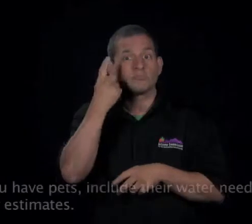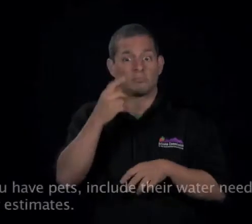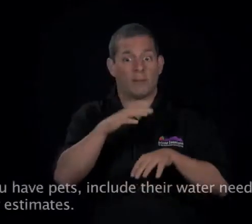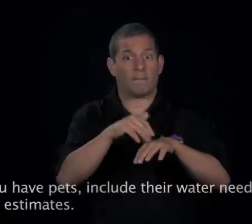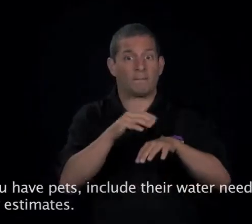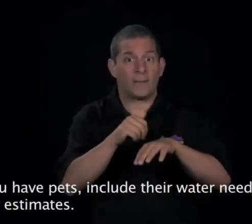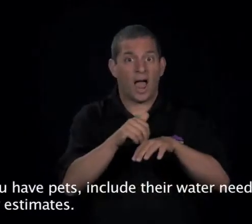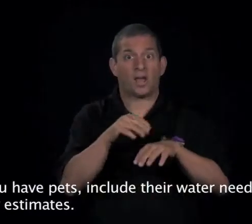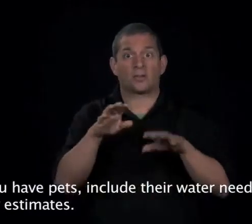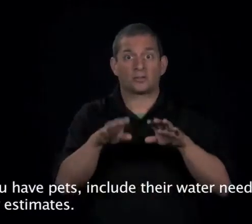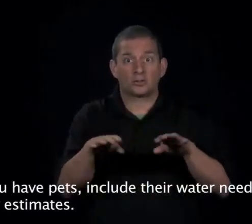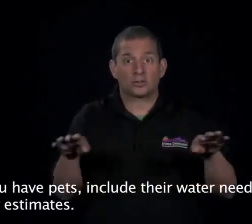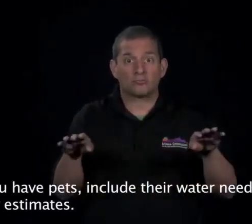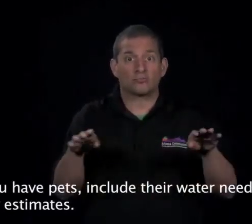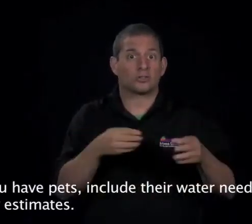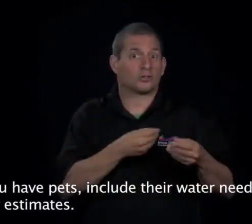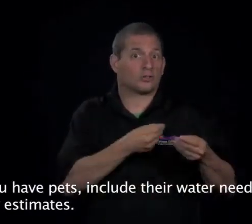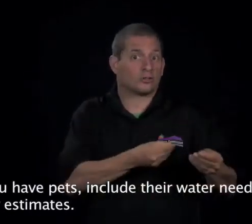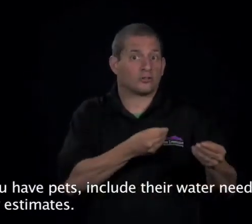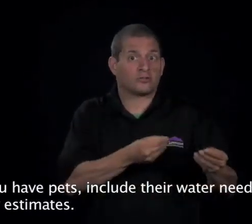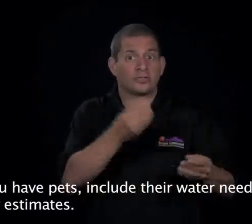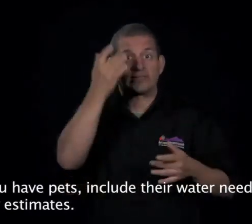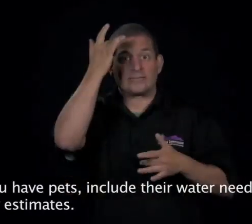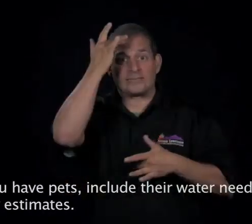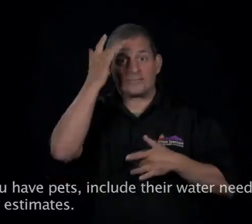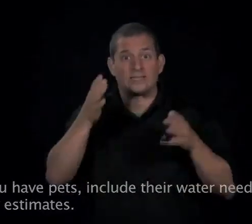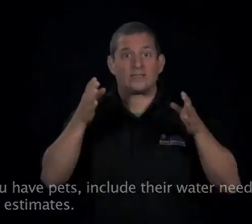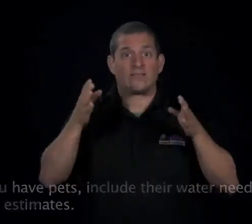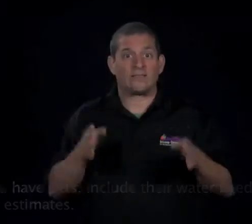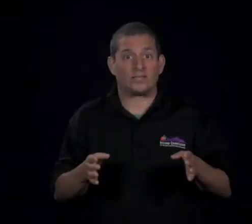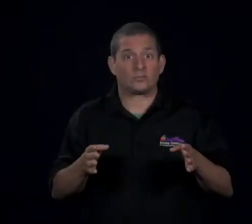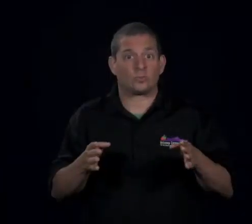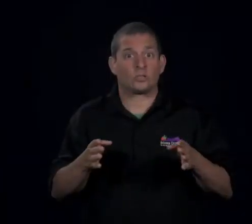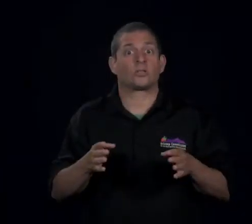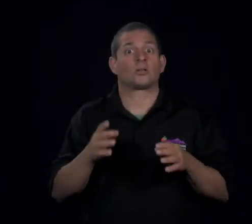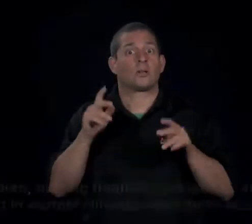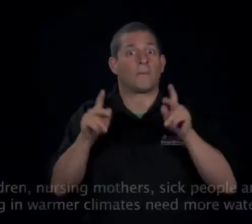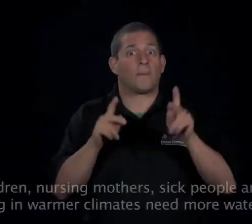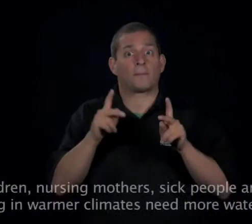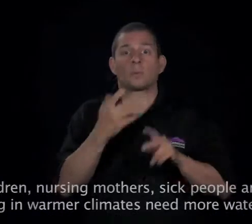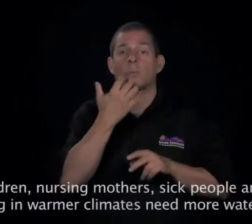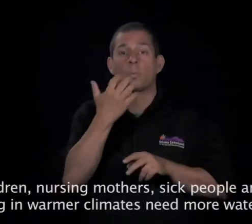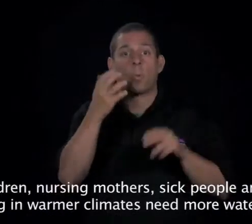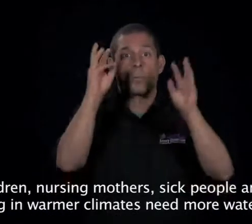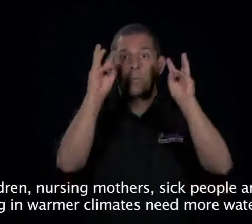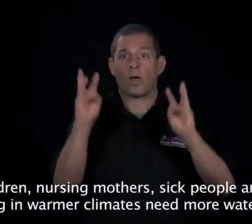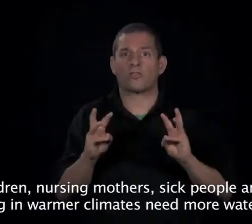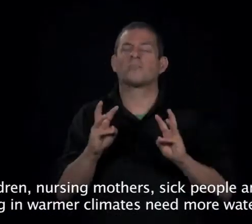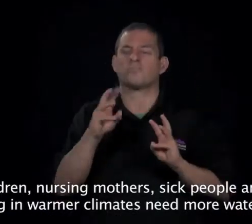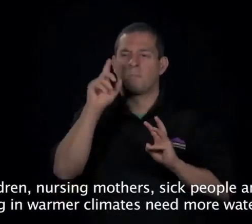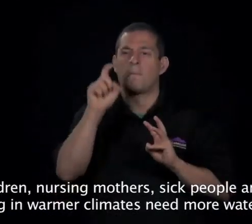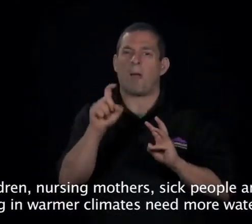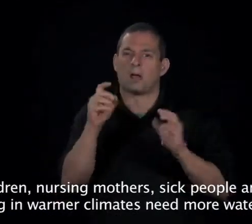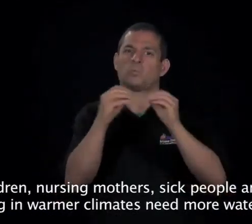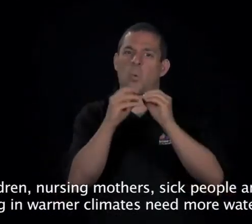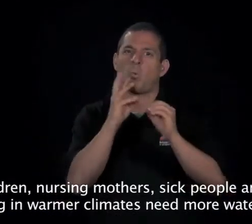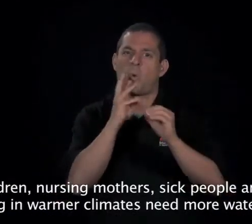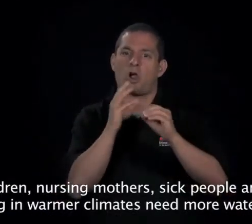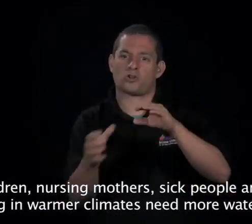If you have pets, include their water needs in your estimates. Children, nursing mothers, sick people, and those living